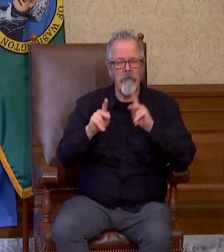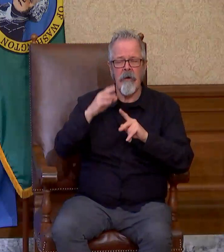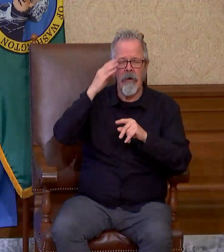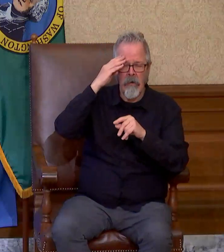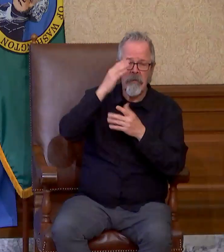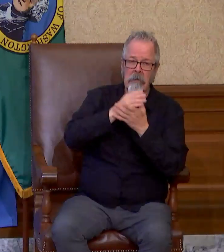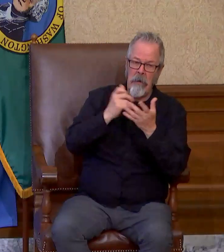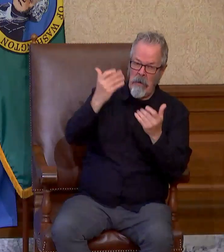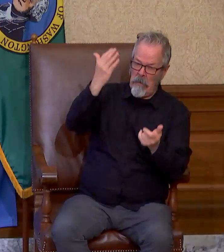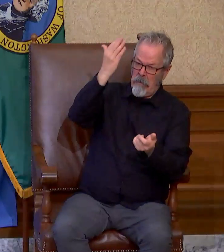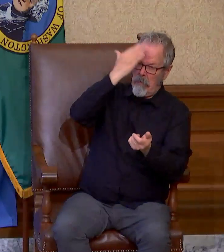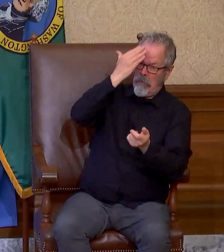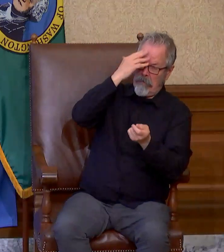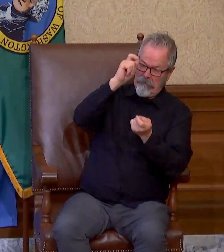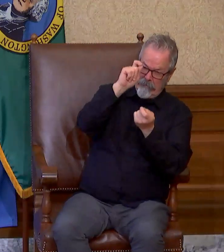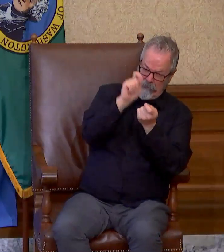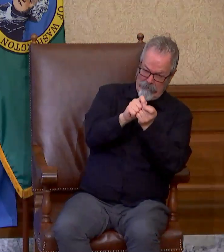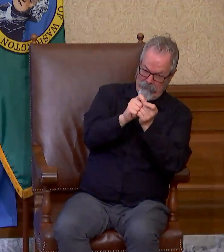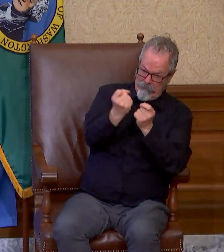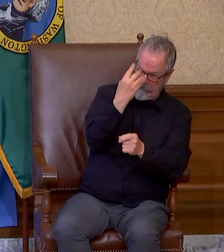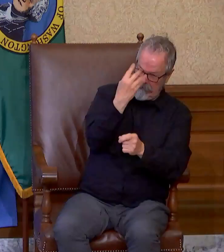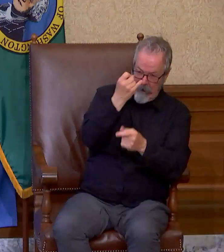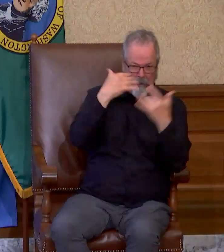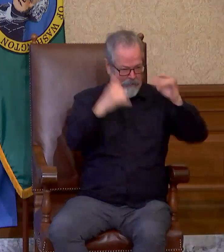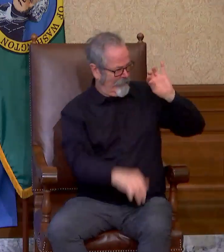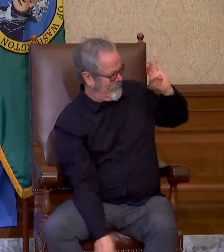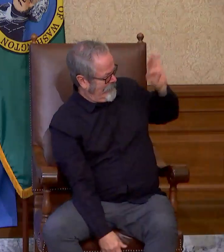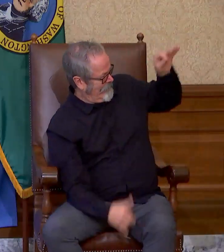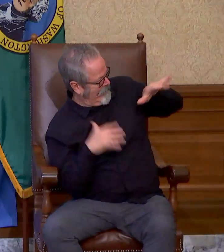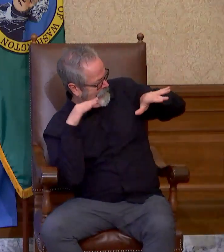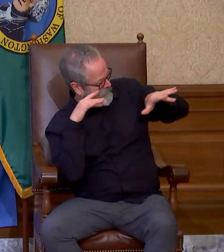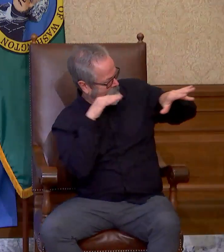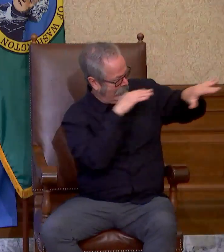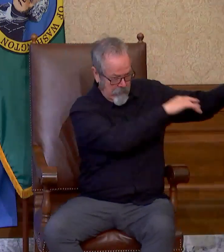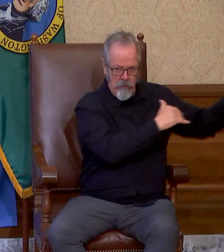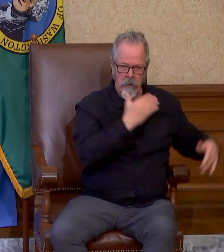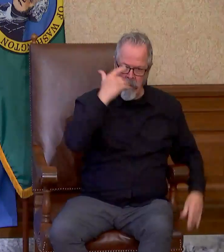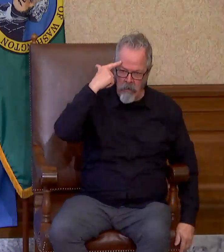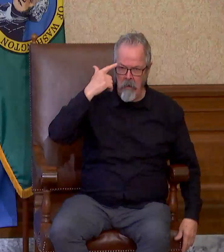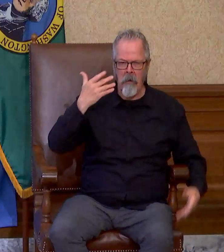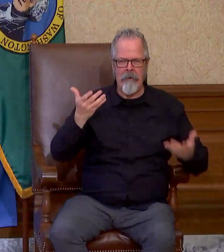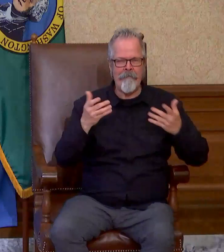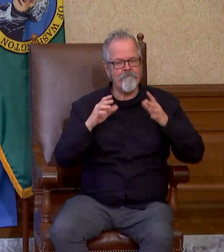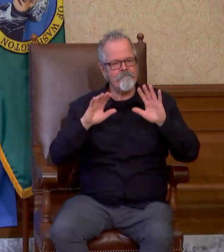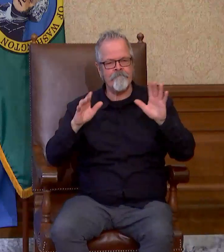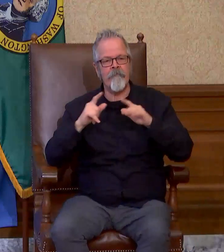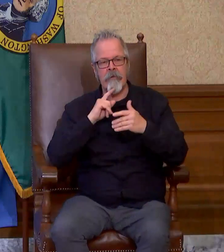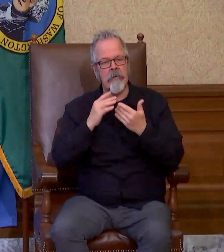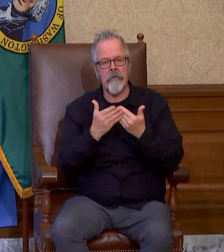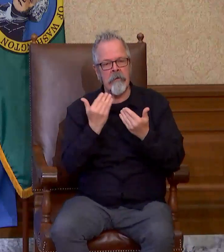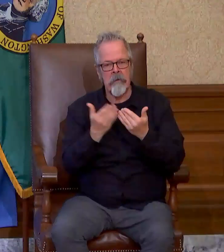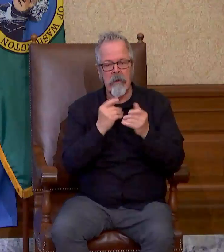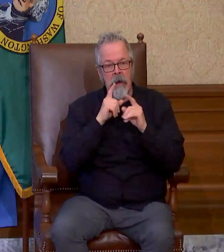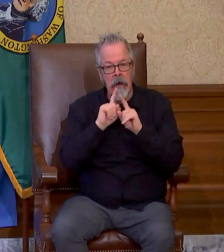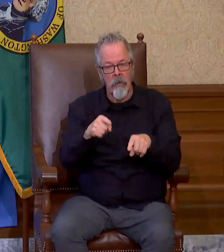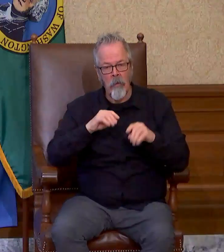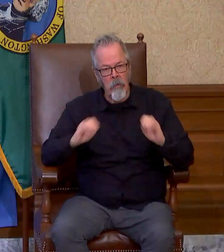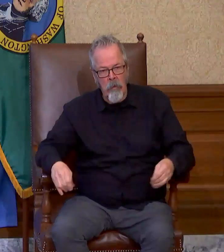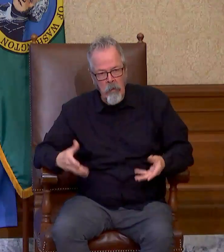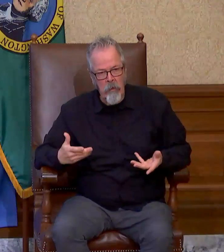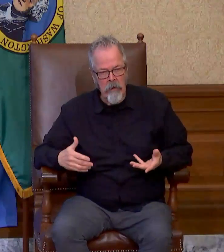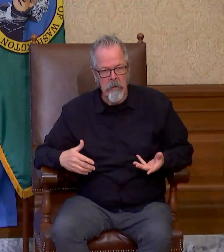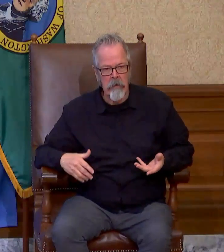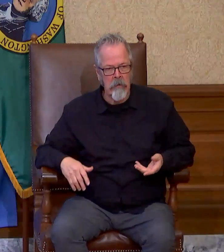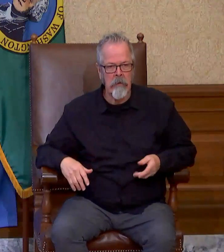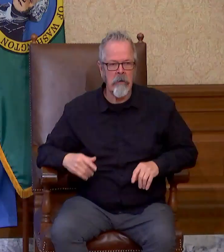answer, it's just not as easy as that. We need to look at multiple things together. The way I liken it is, when you go to the doctor, it'd